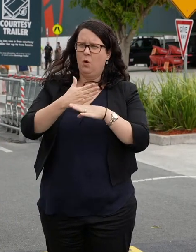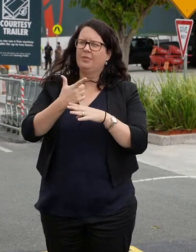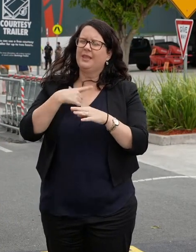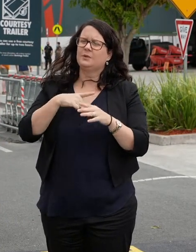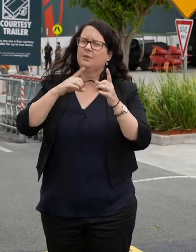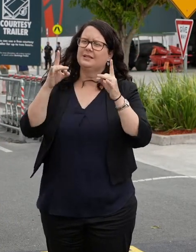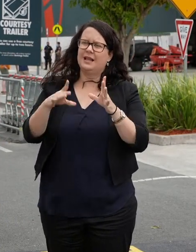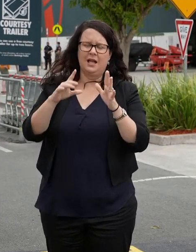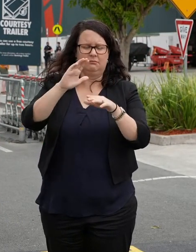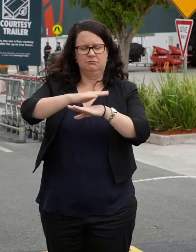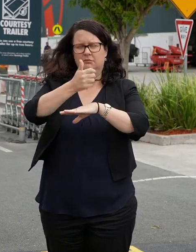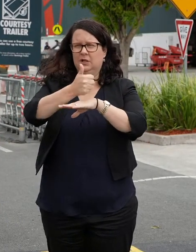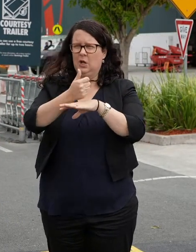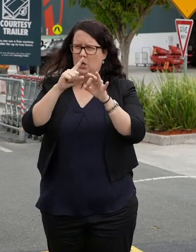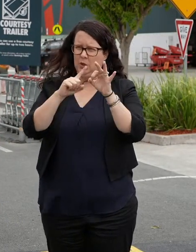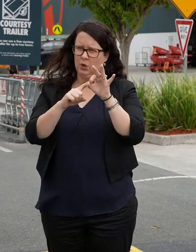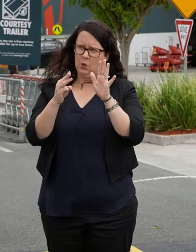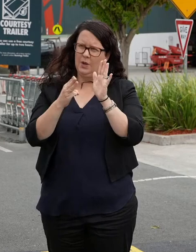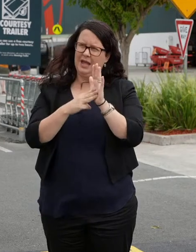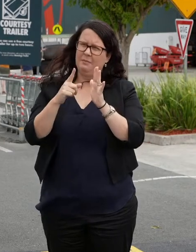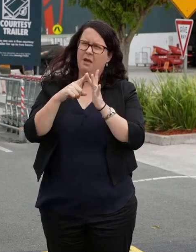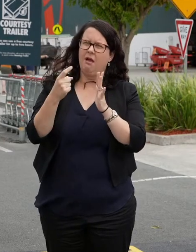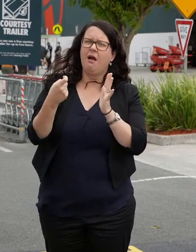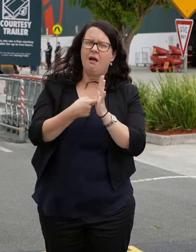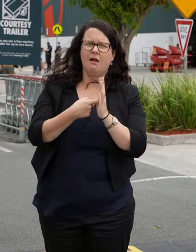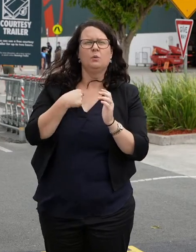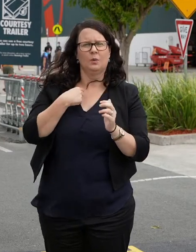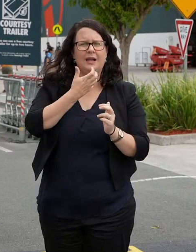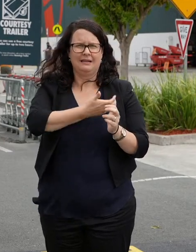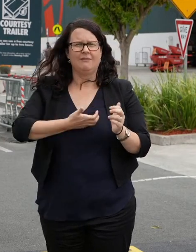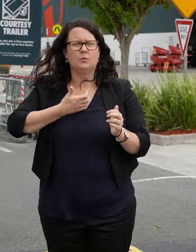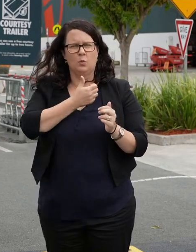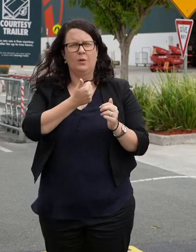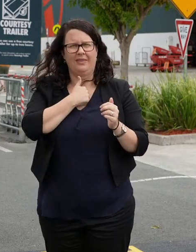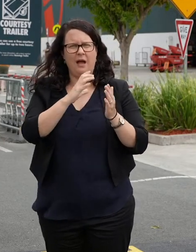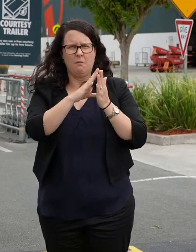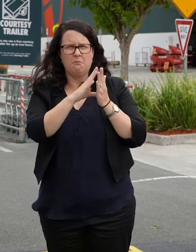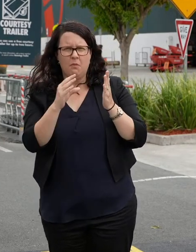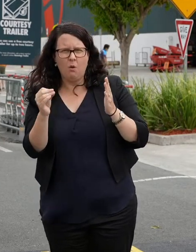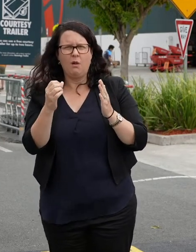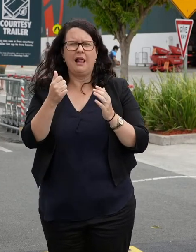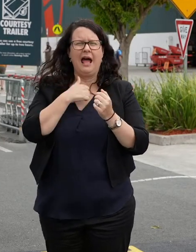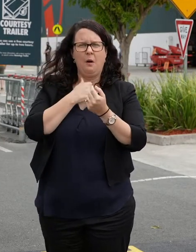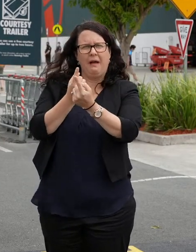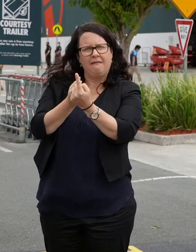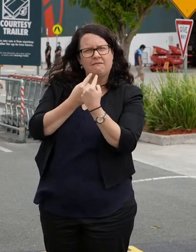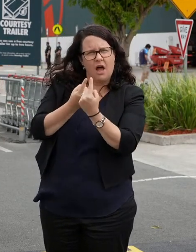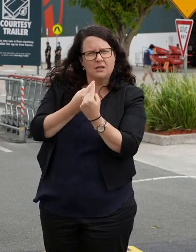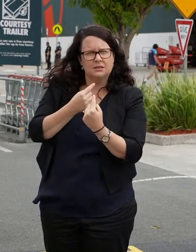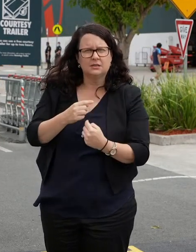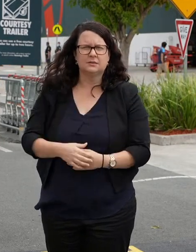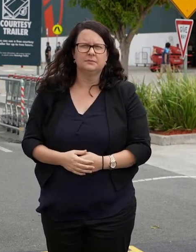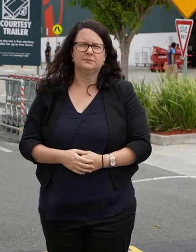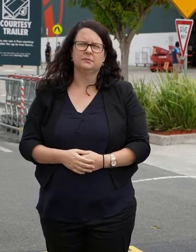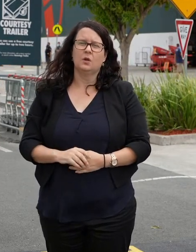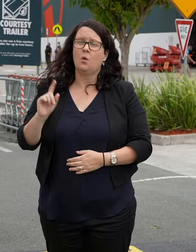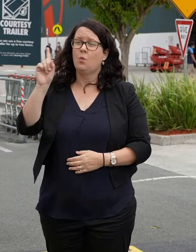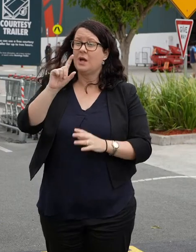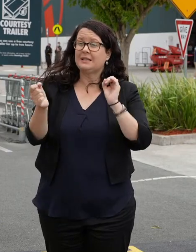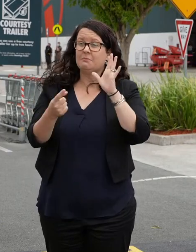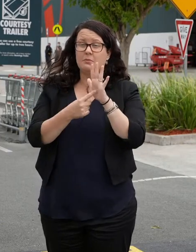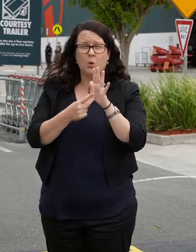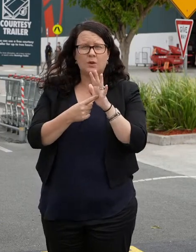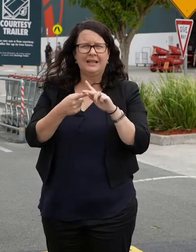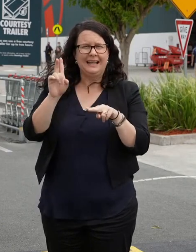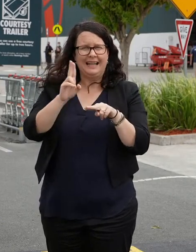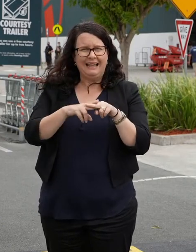QIMR modelling. And we're very comfortable with the modelling and the advice that we've got. The key issue here is if Queenslanders